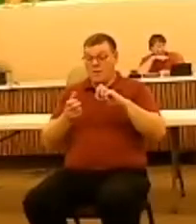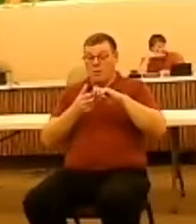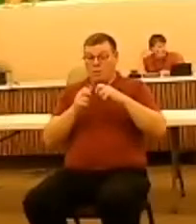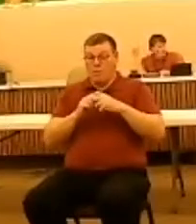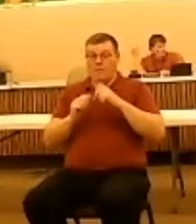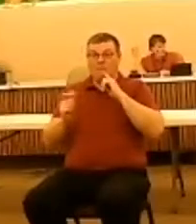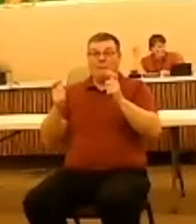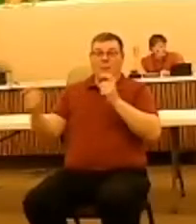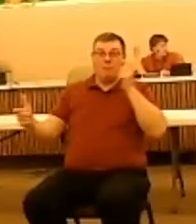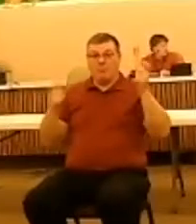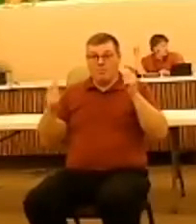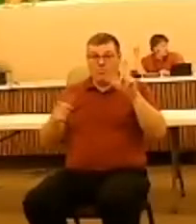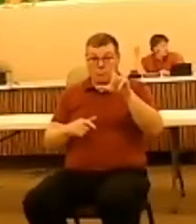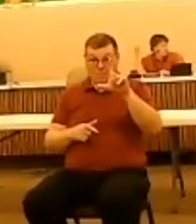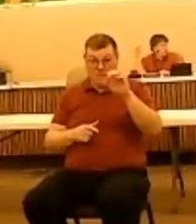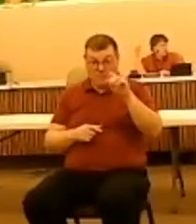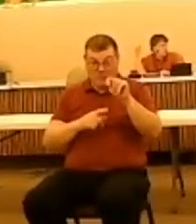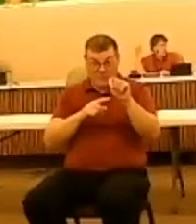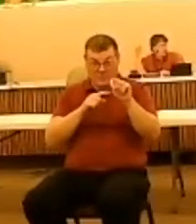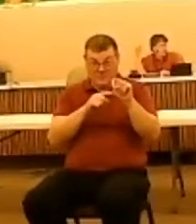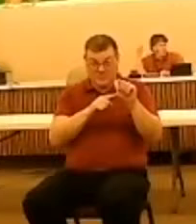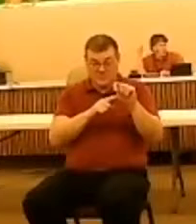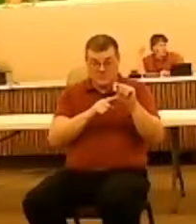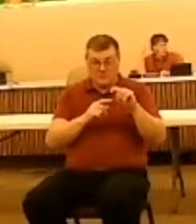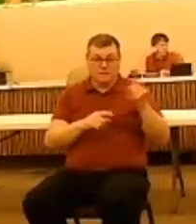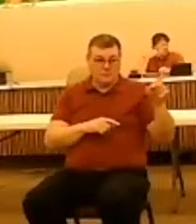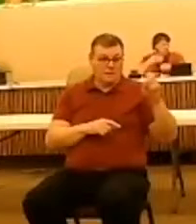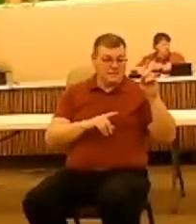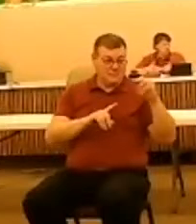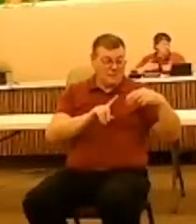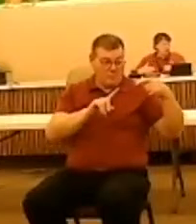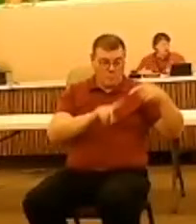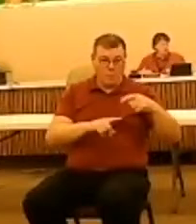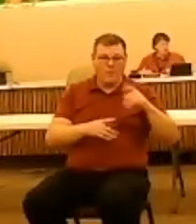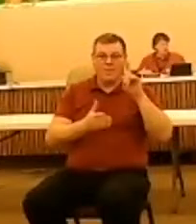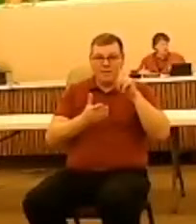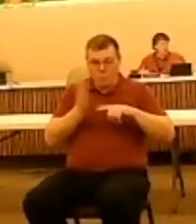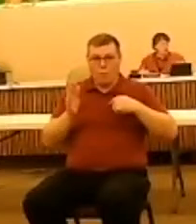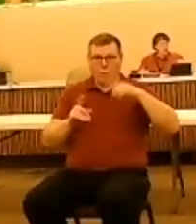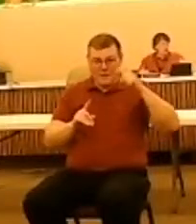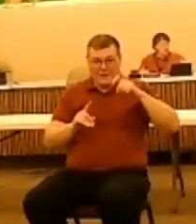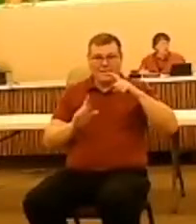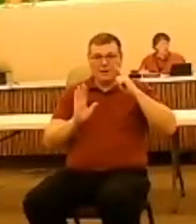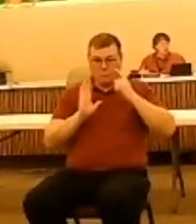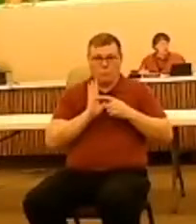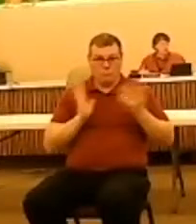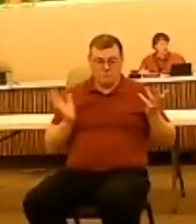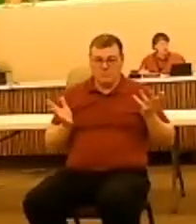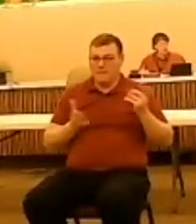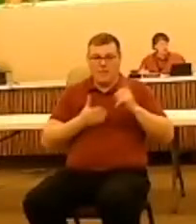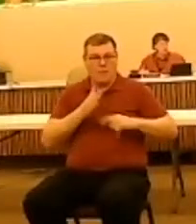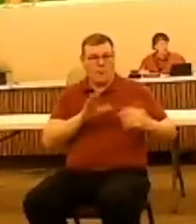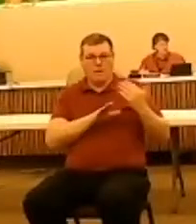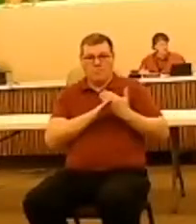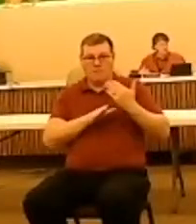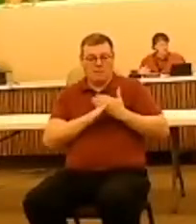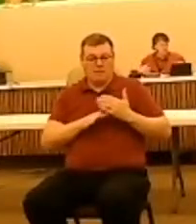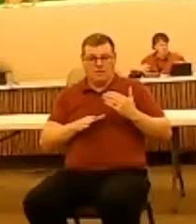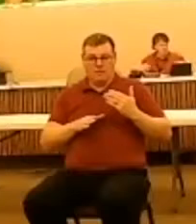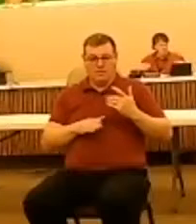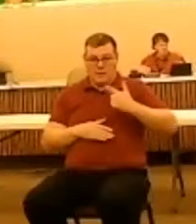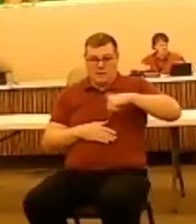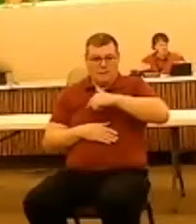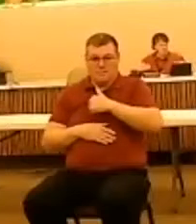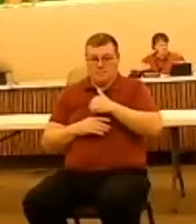large lots of vehicles, to Don's point, that's what we need to identify. What is it that bothers